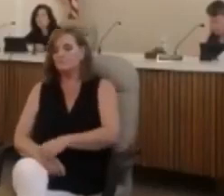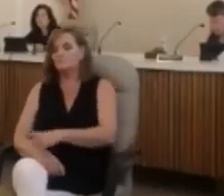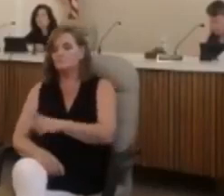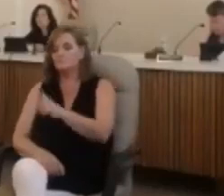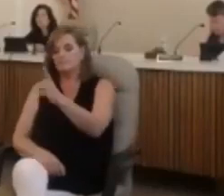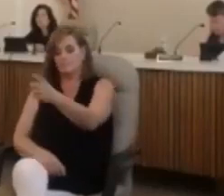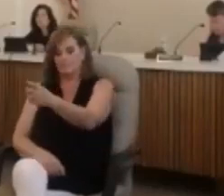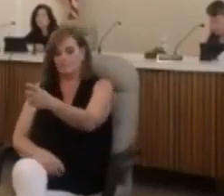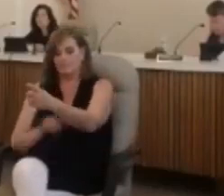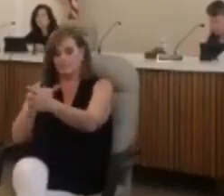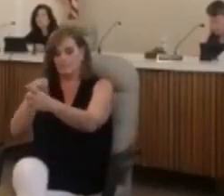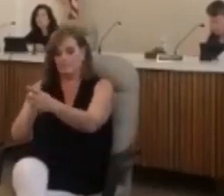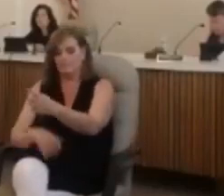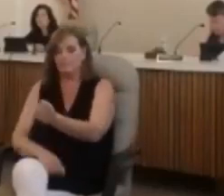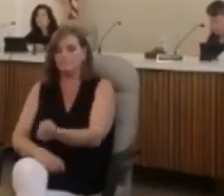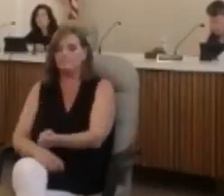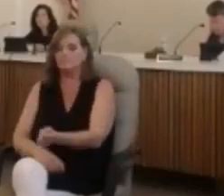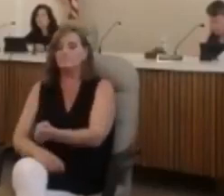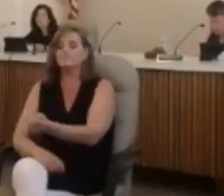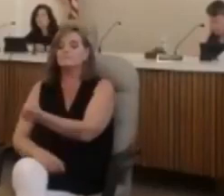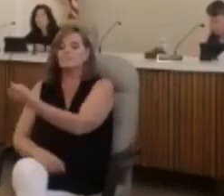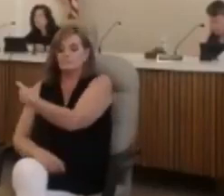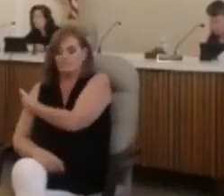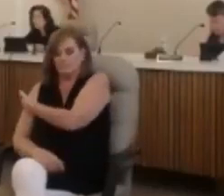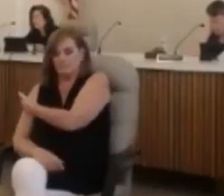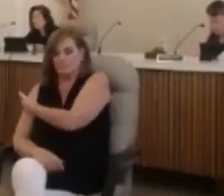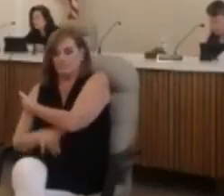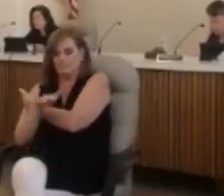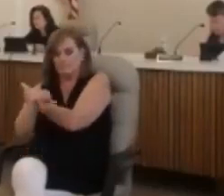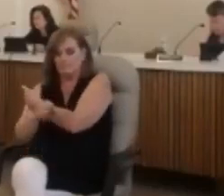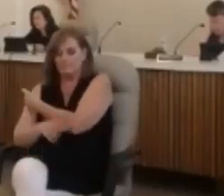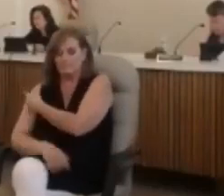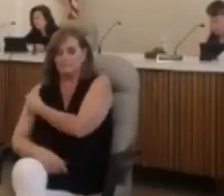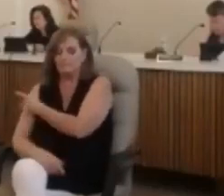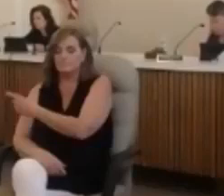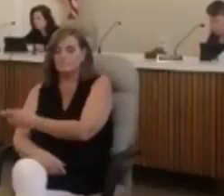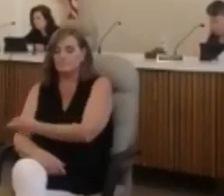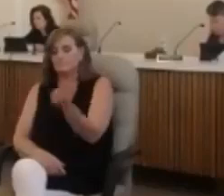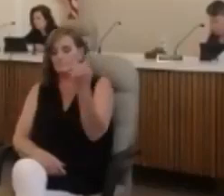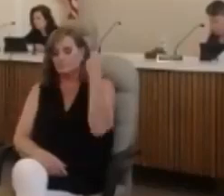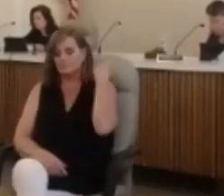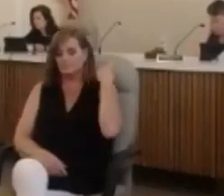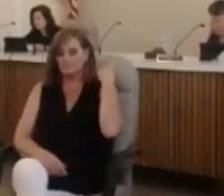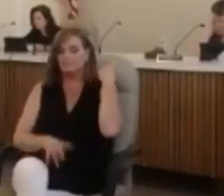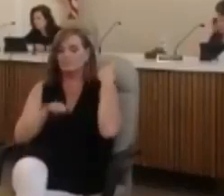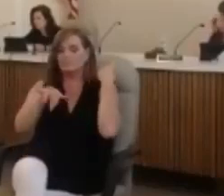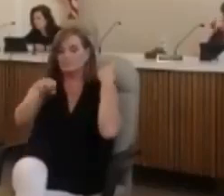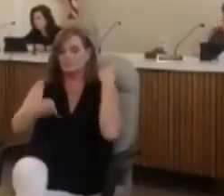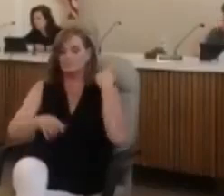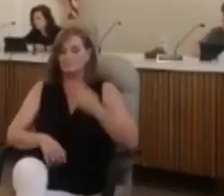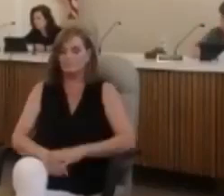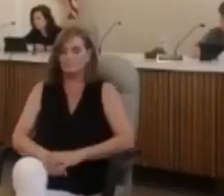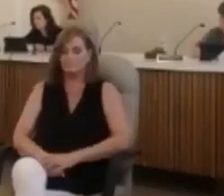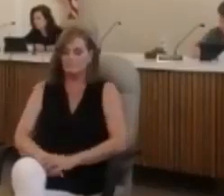Safranek. Aye. Councilmember Bolsner. Aye. Supervisor Schultz. Aye.